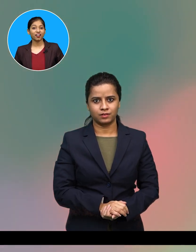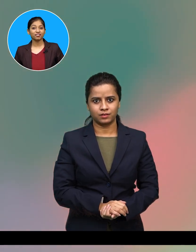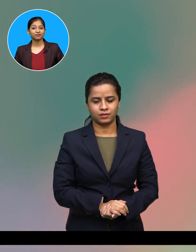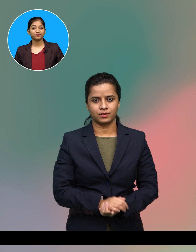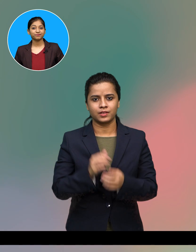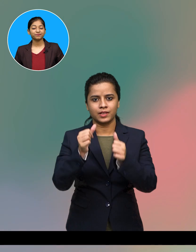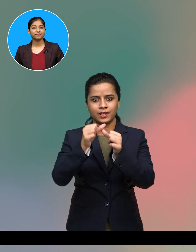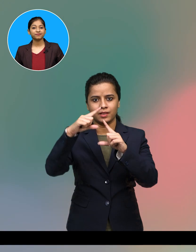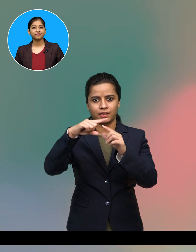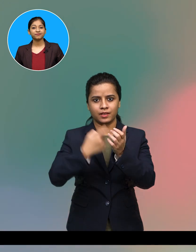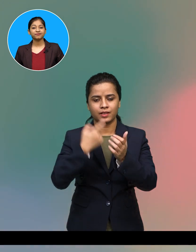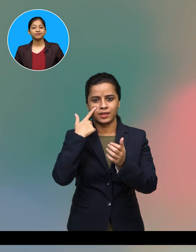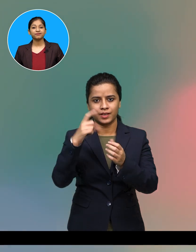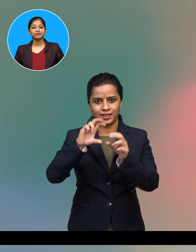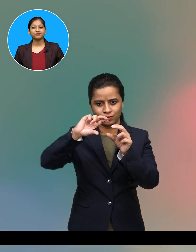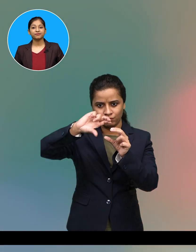atria,